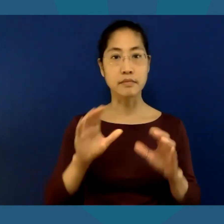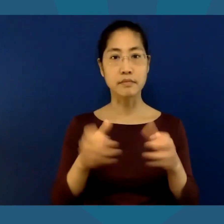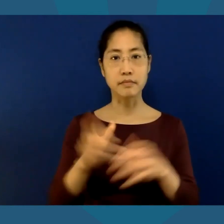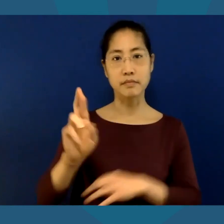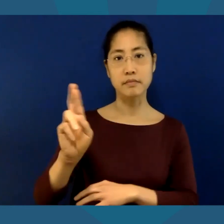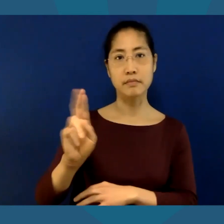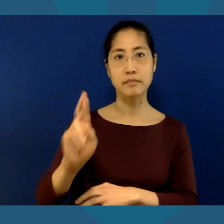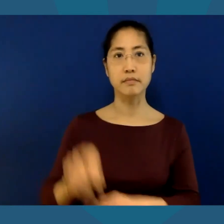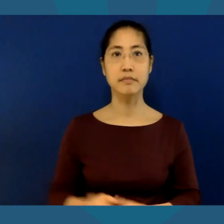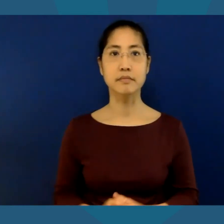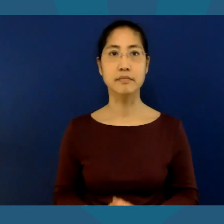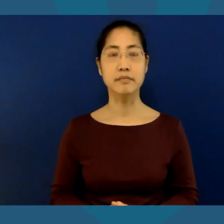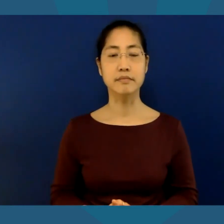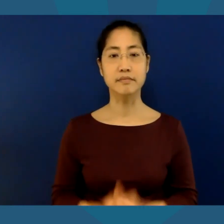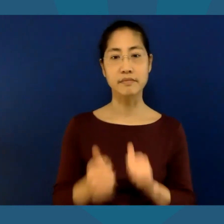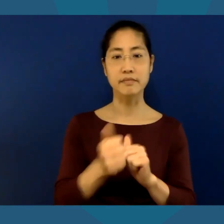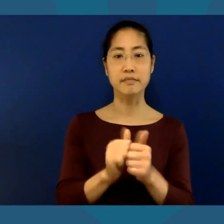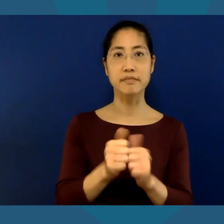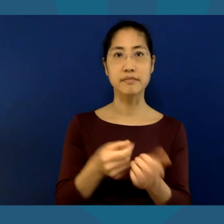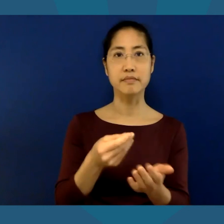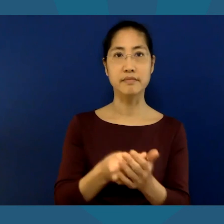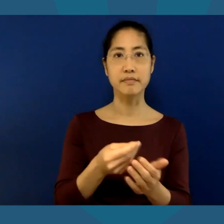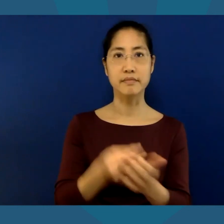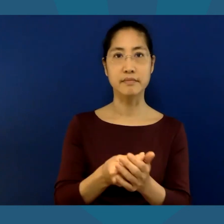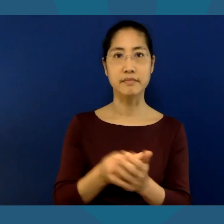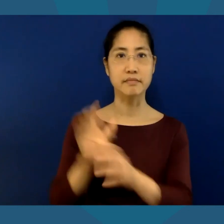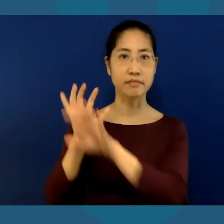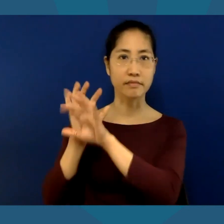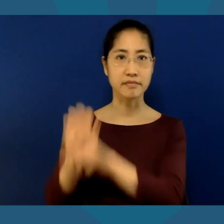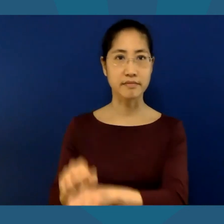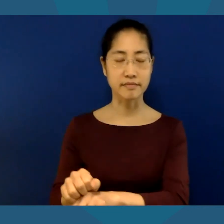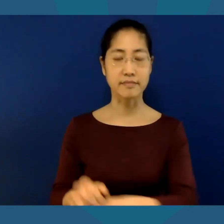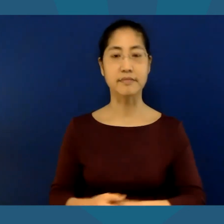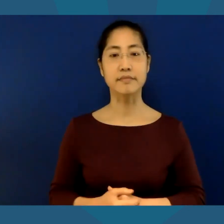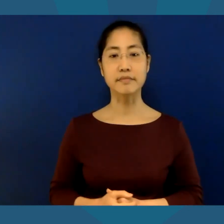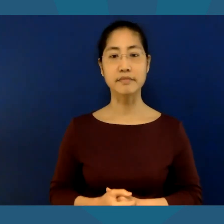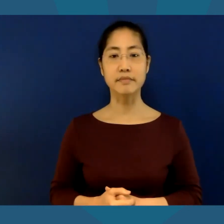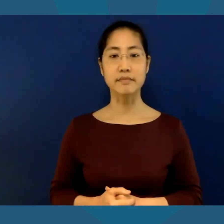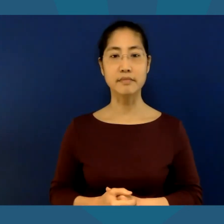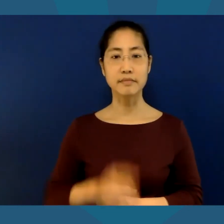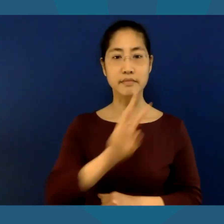Party Republican, campaign funding traditional,